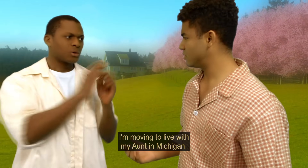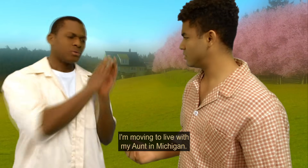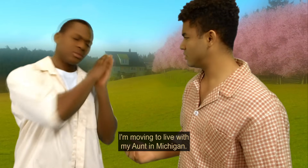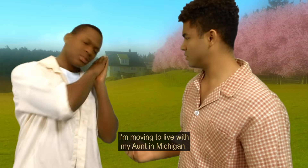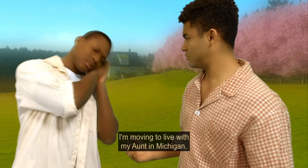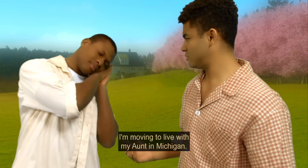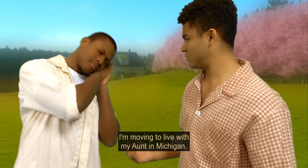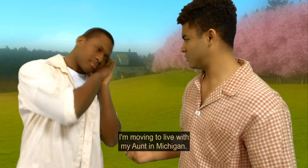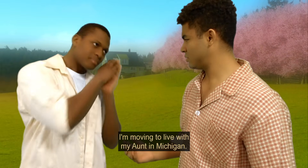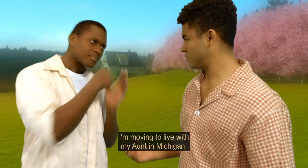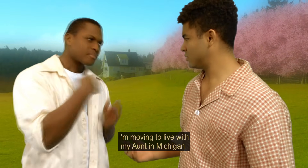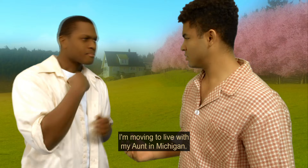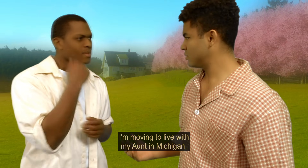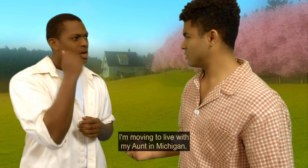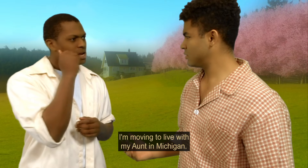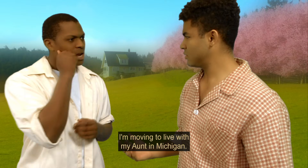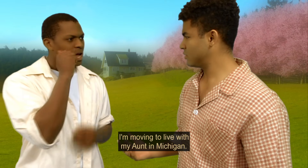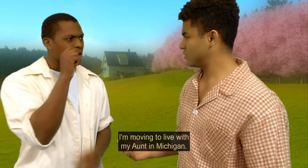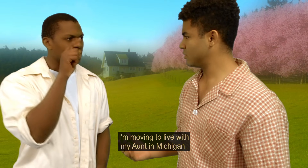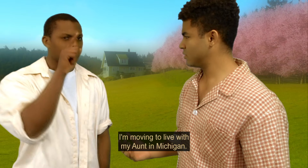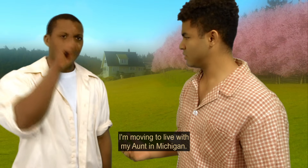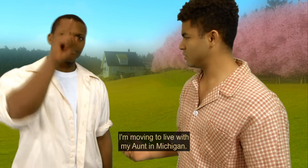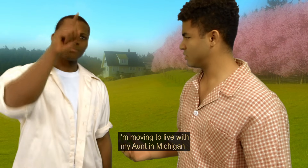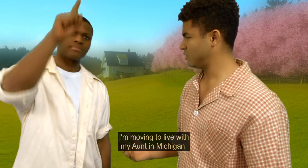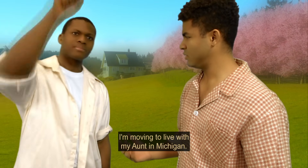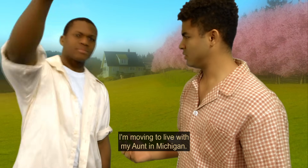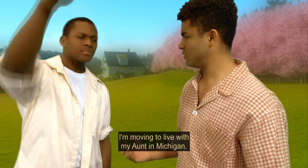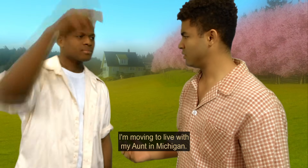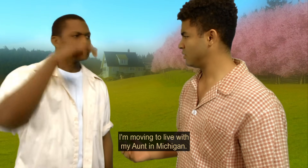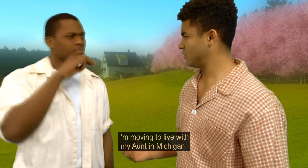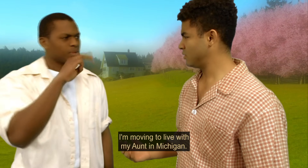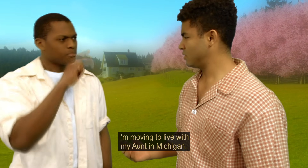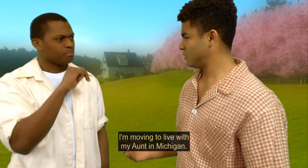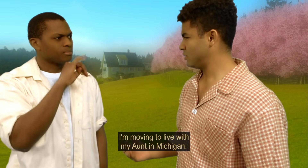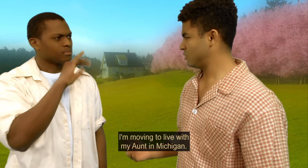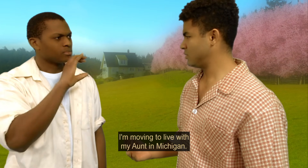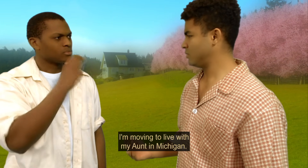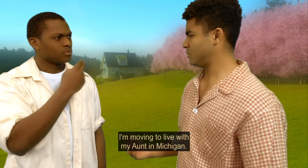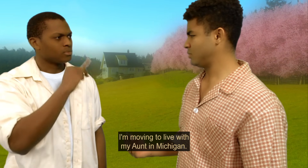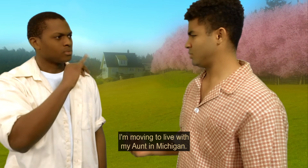I'm moving to live with my aunt in Michigan.